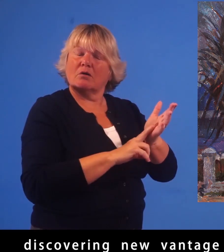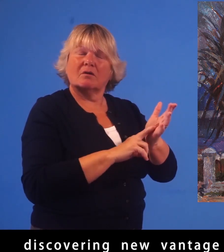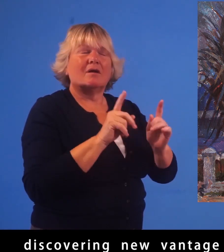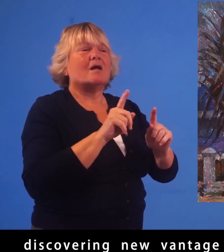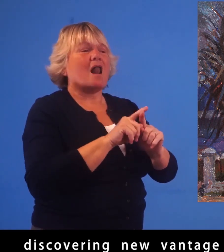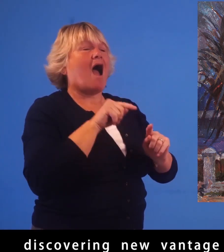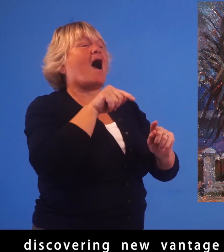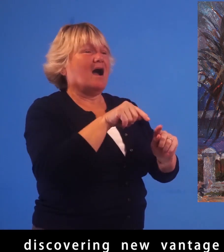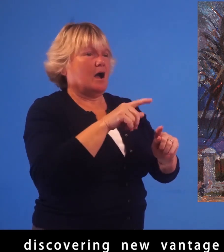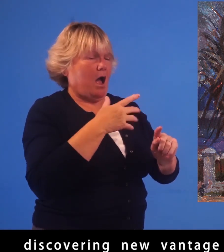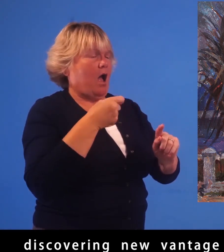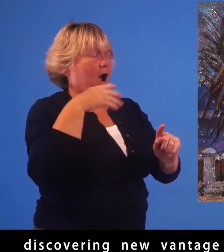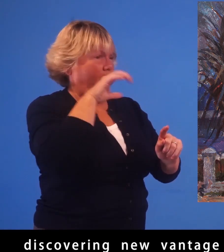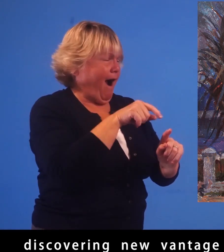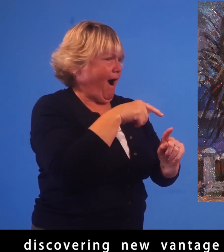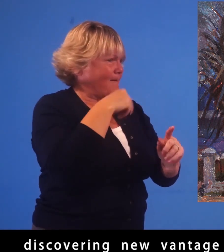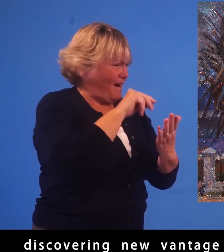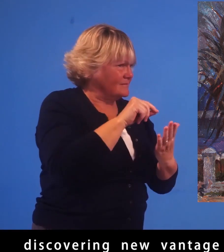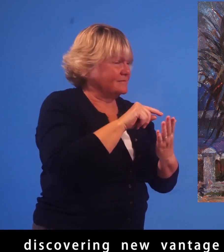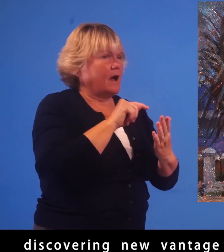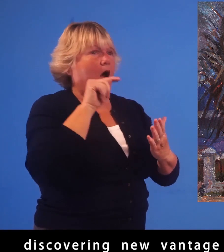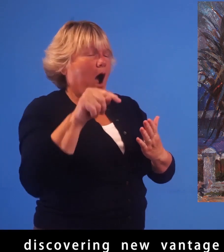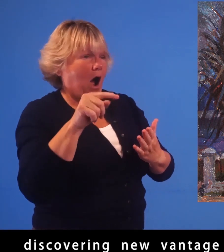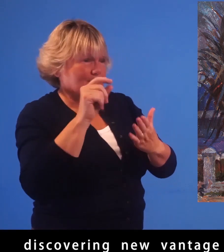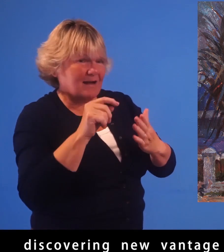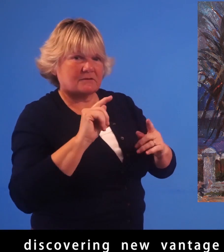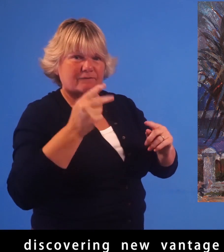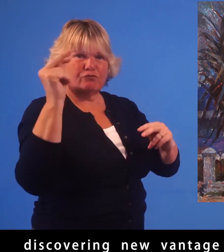discovering new vantage points around Loch Carron.